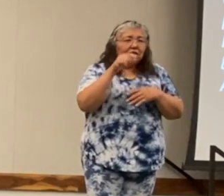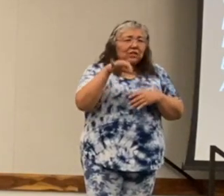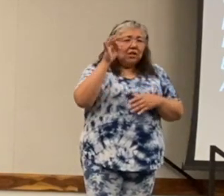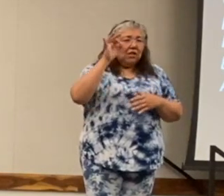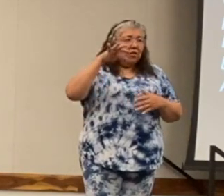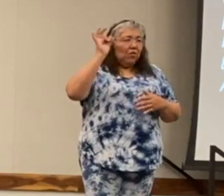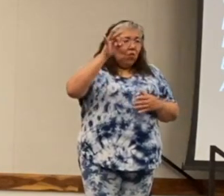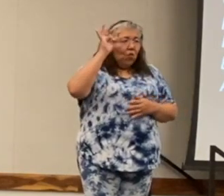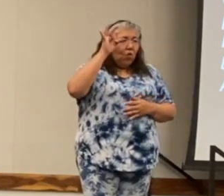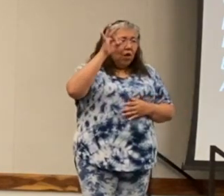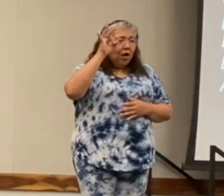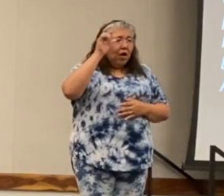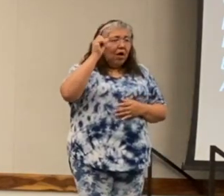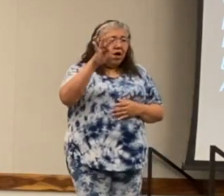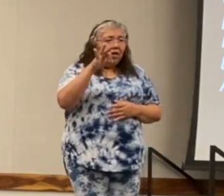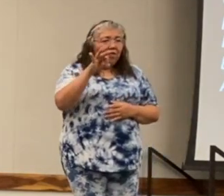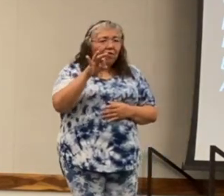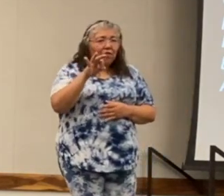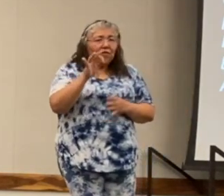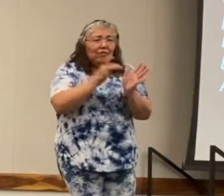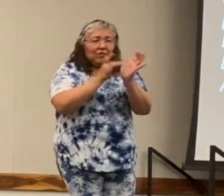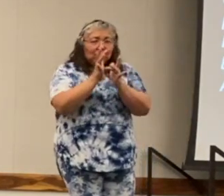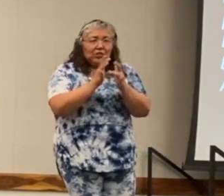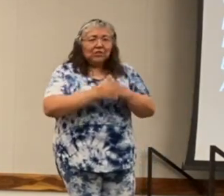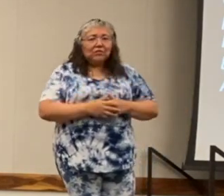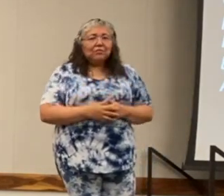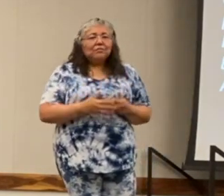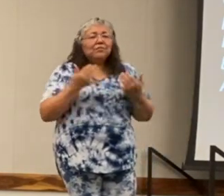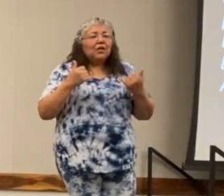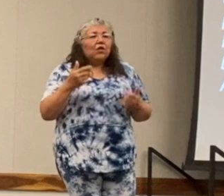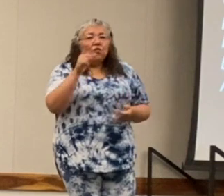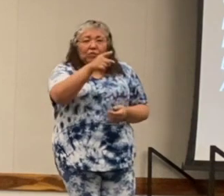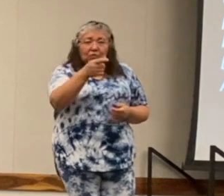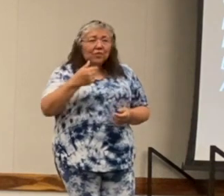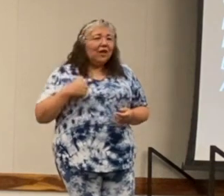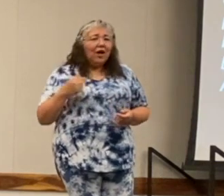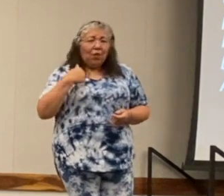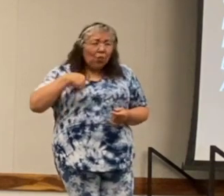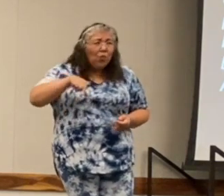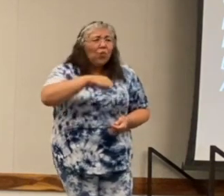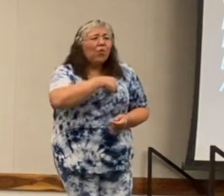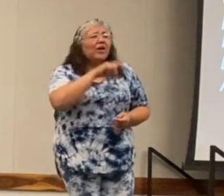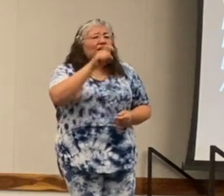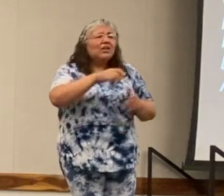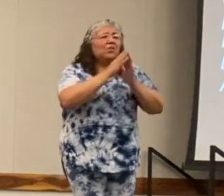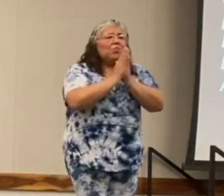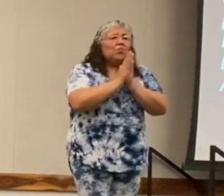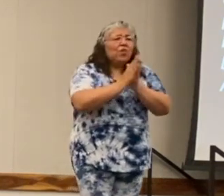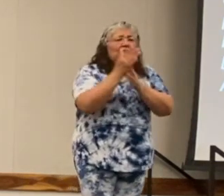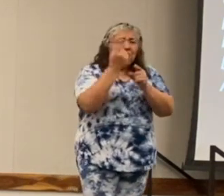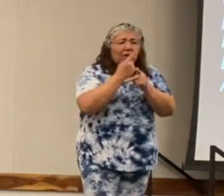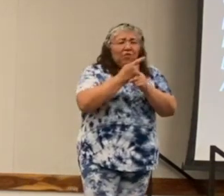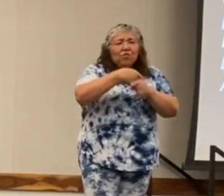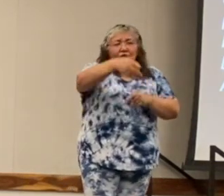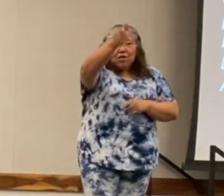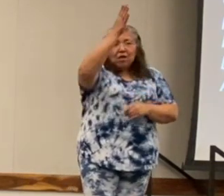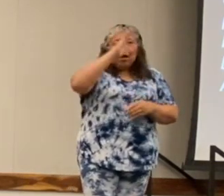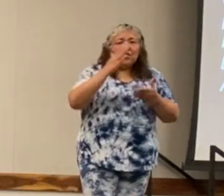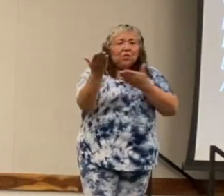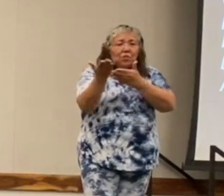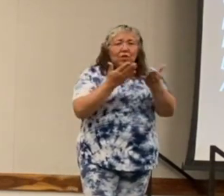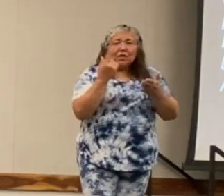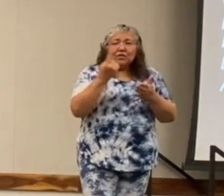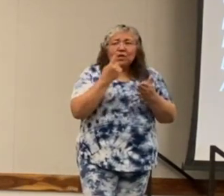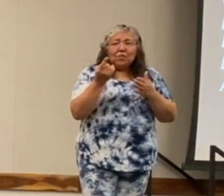Jesus Christ. Listen, you and I, we need to pray regularly for God to bring